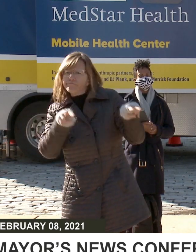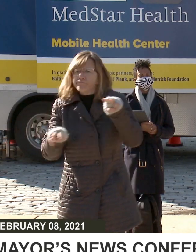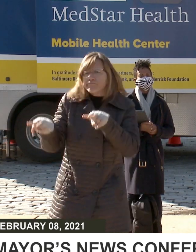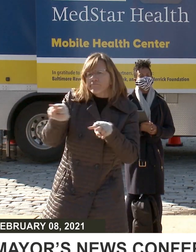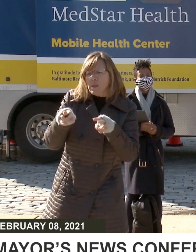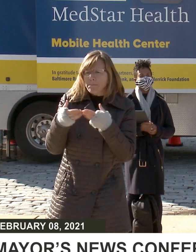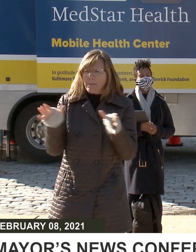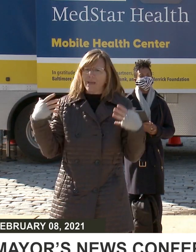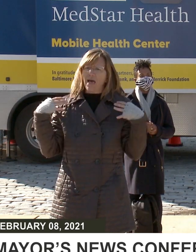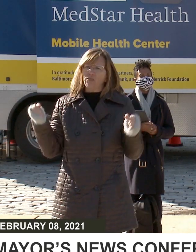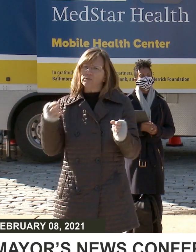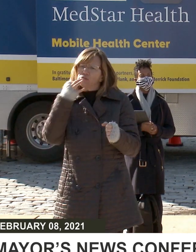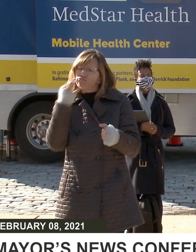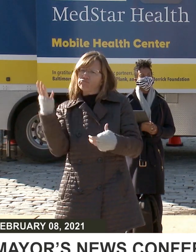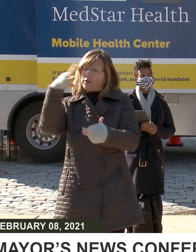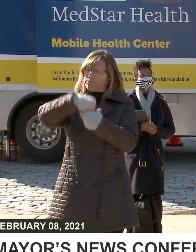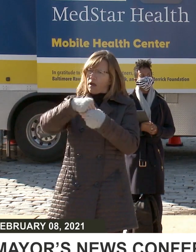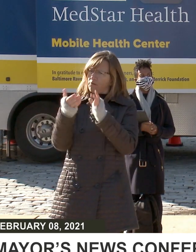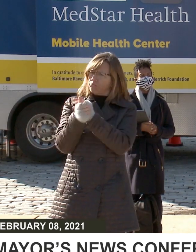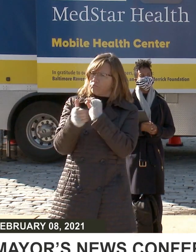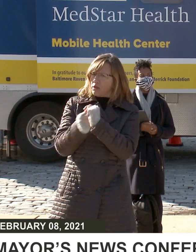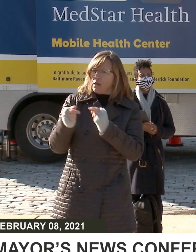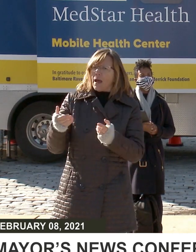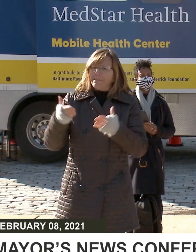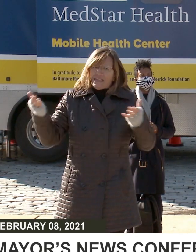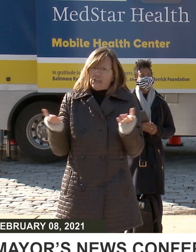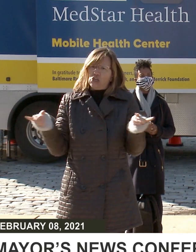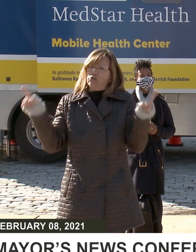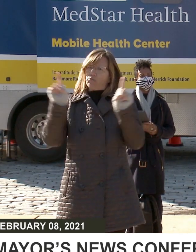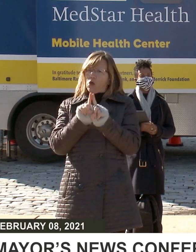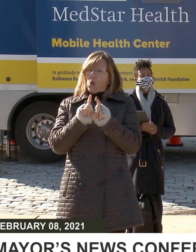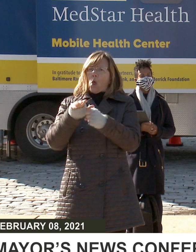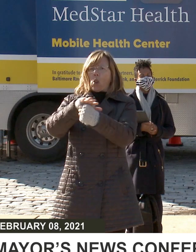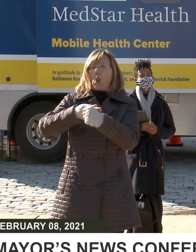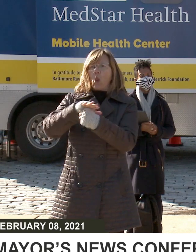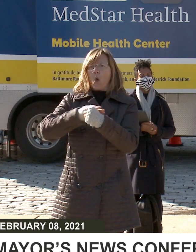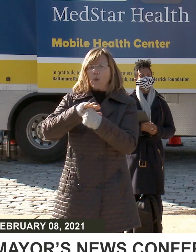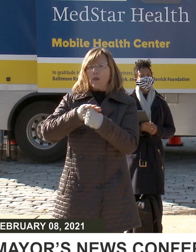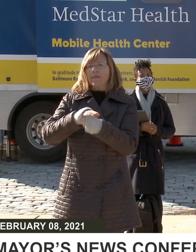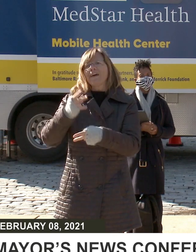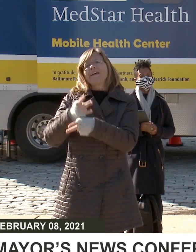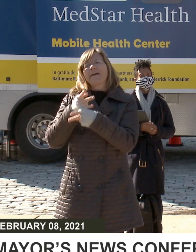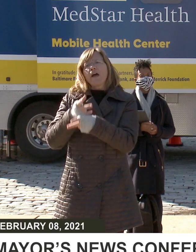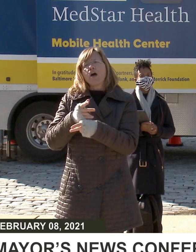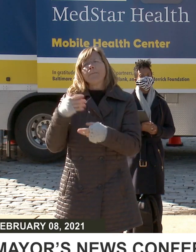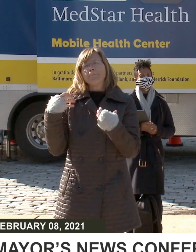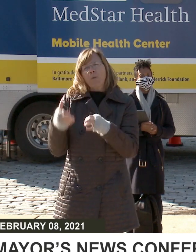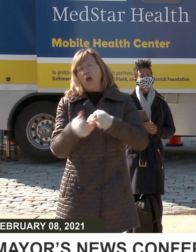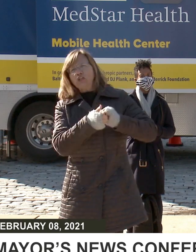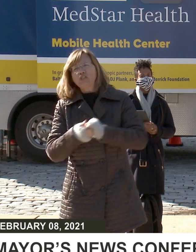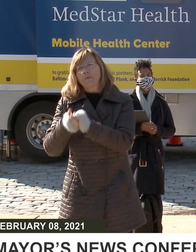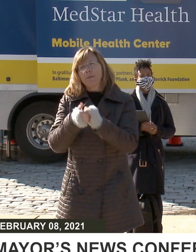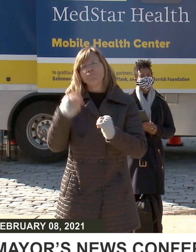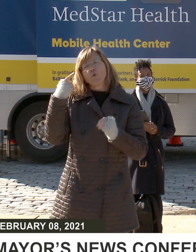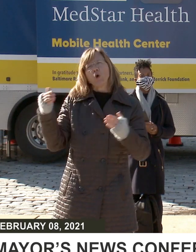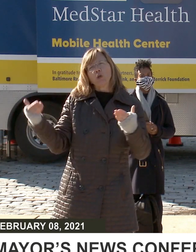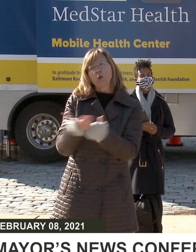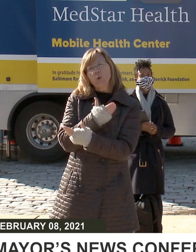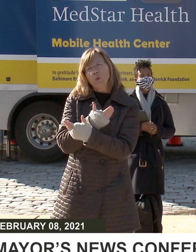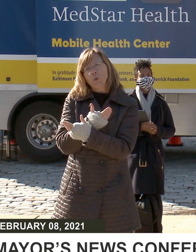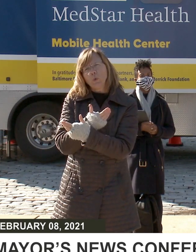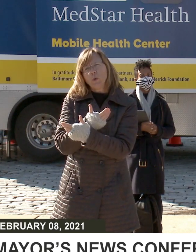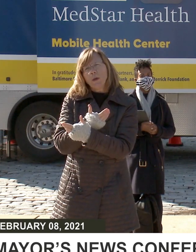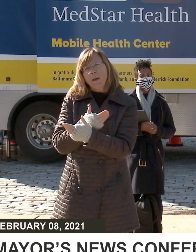stand here today with Dr. Terraza and our local healthcare partners to announce a new mobile vaccination and outreach